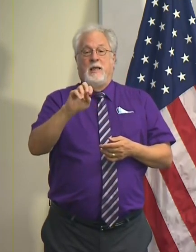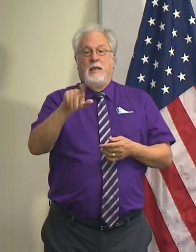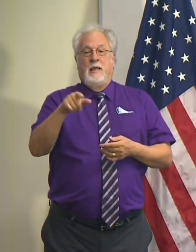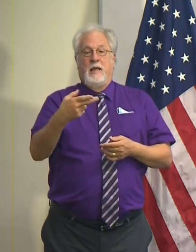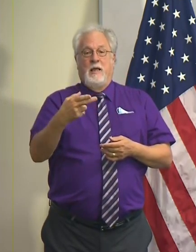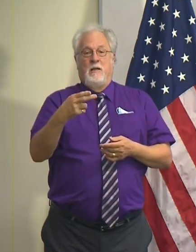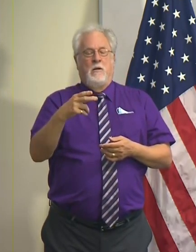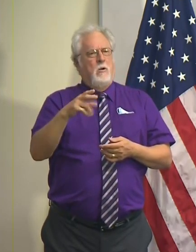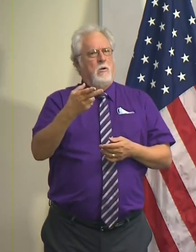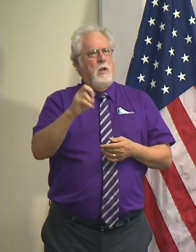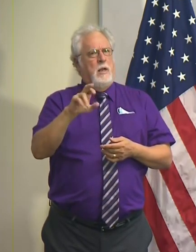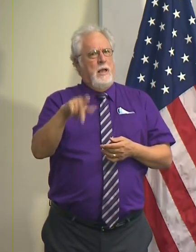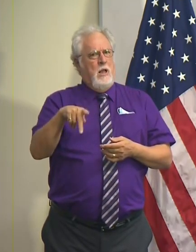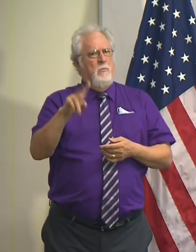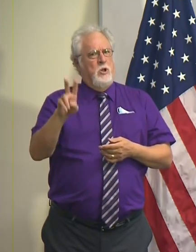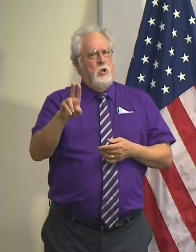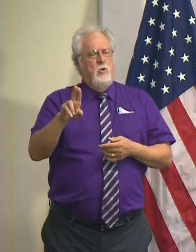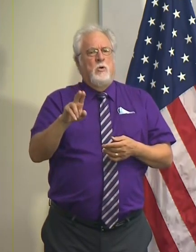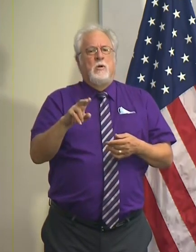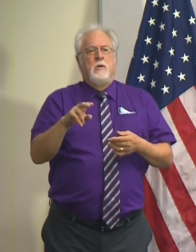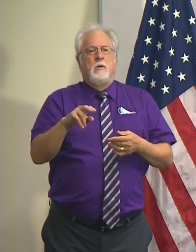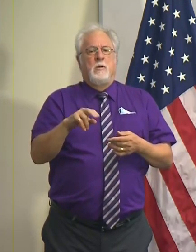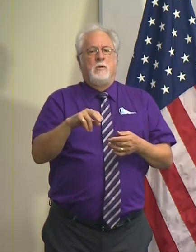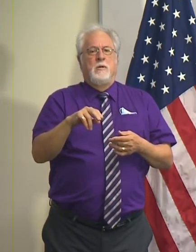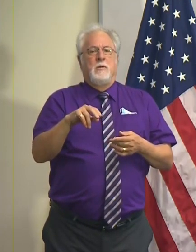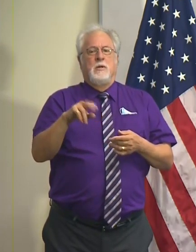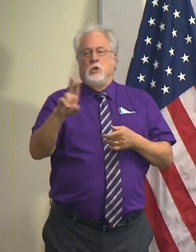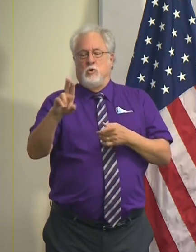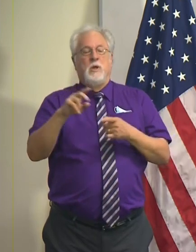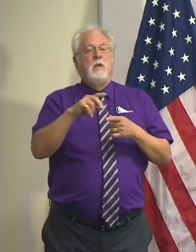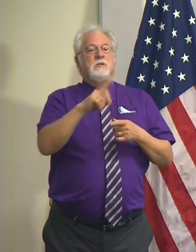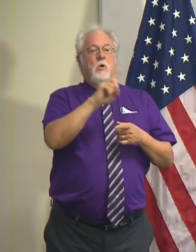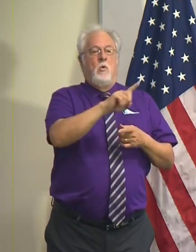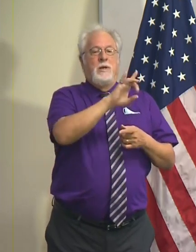1-888-LA-HELP-U. And that's the letter U. So that's